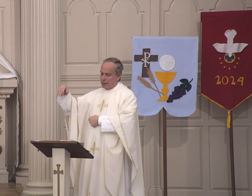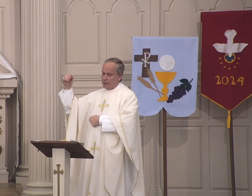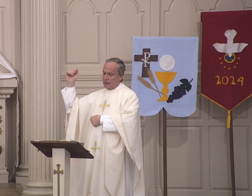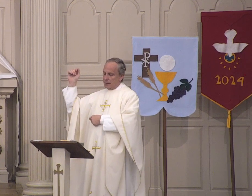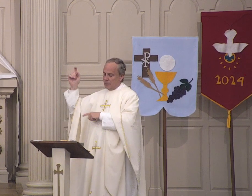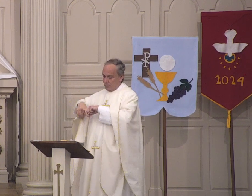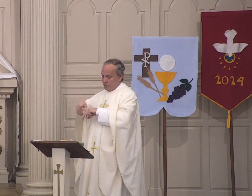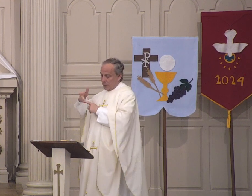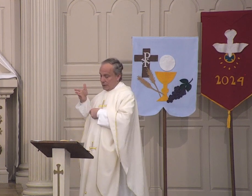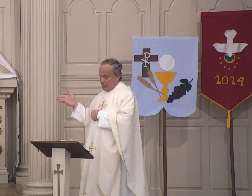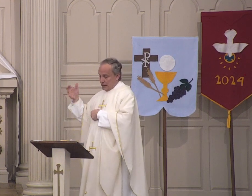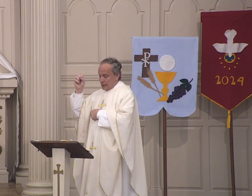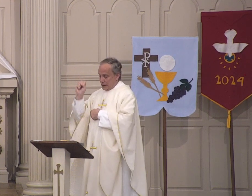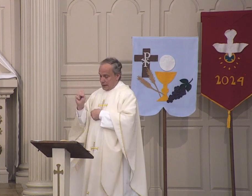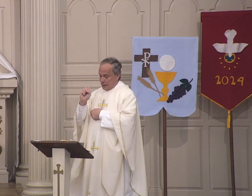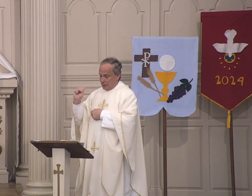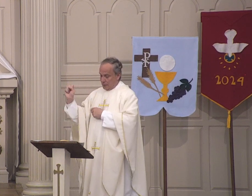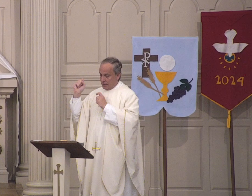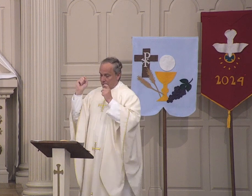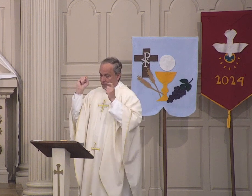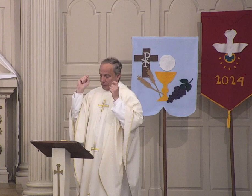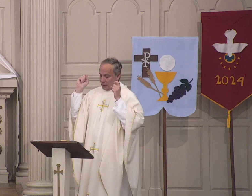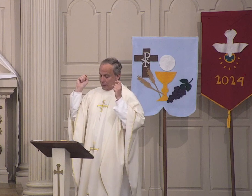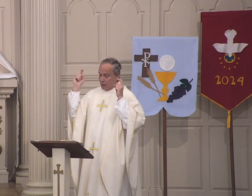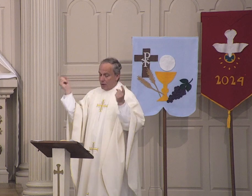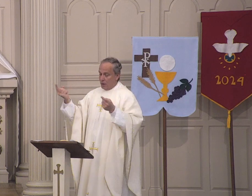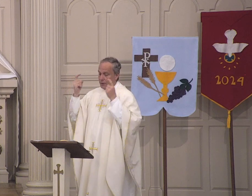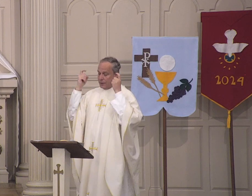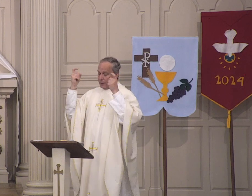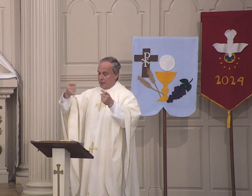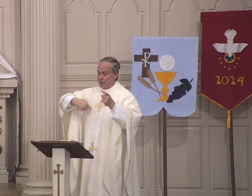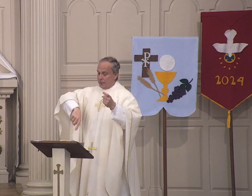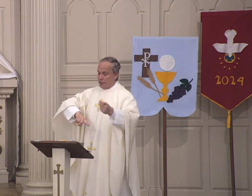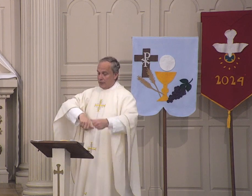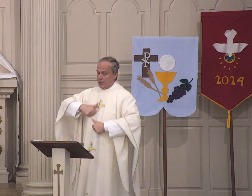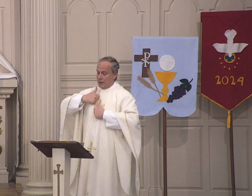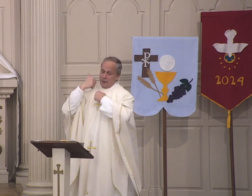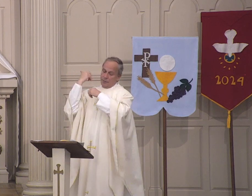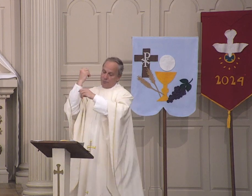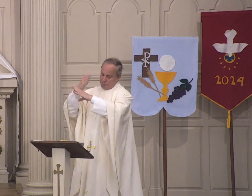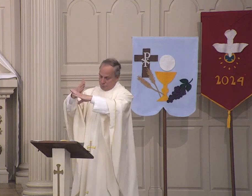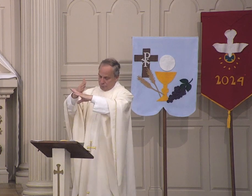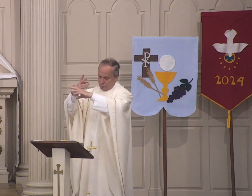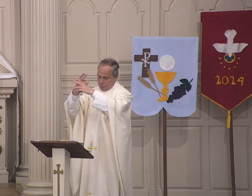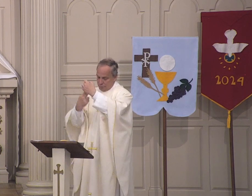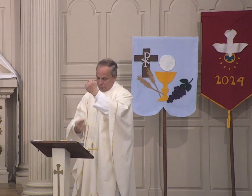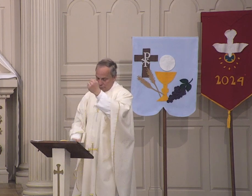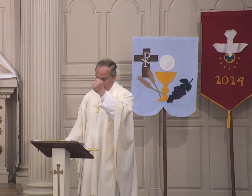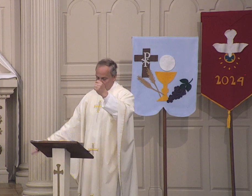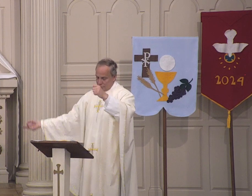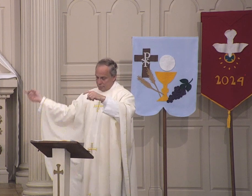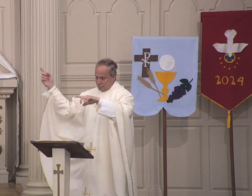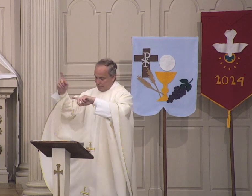may, through this sacrament, ever give us life and protection.